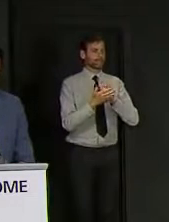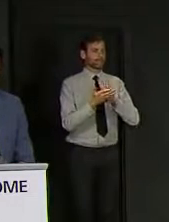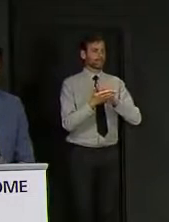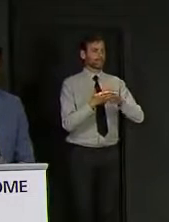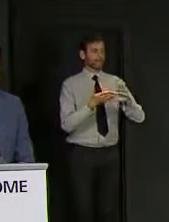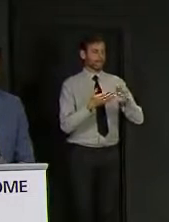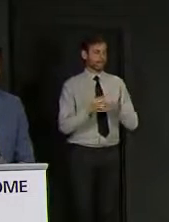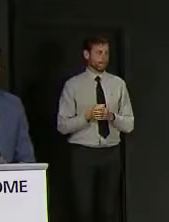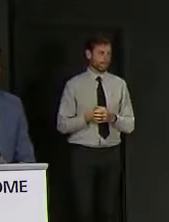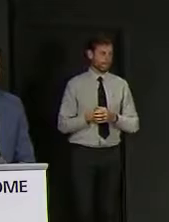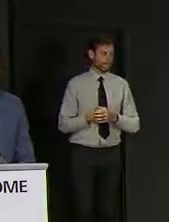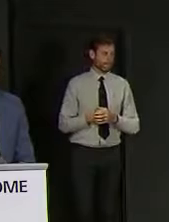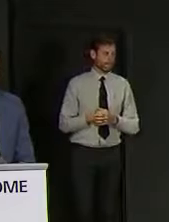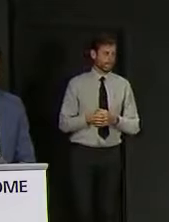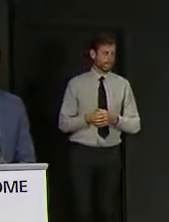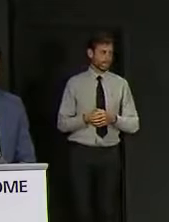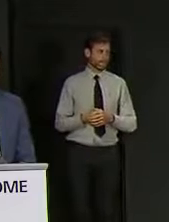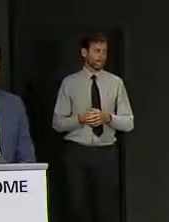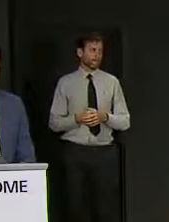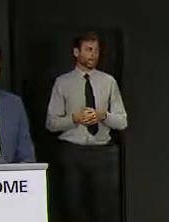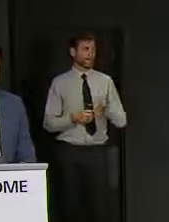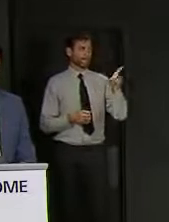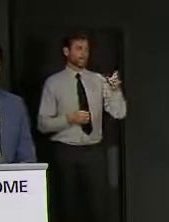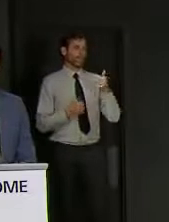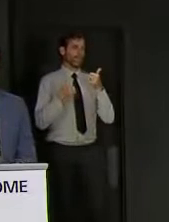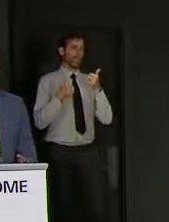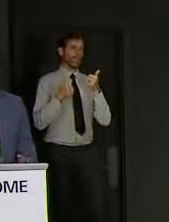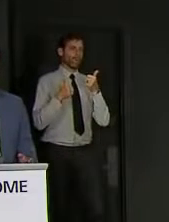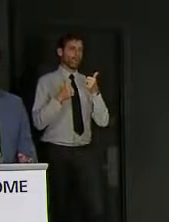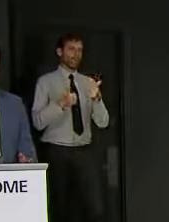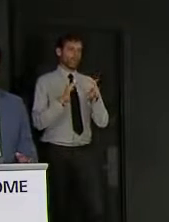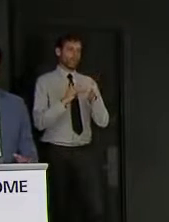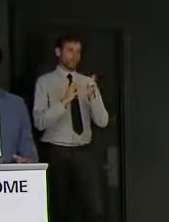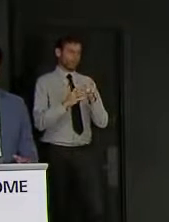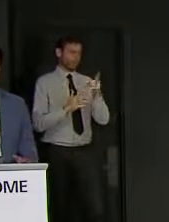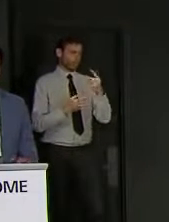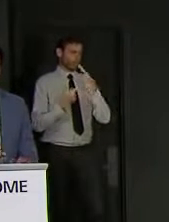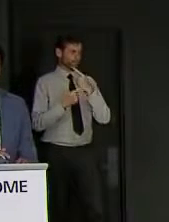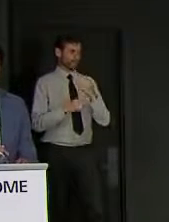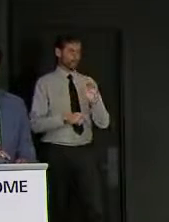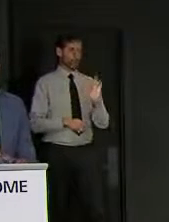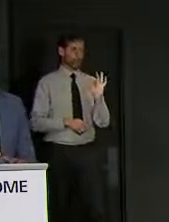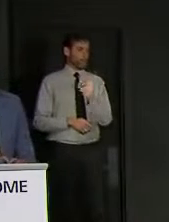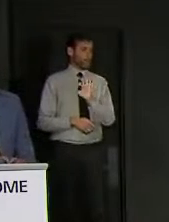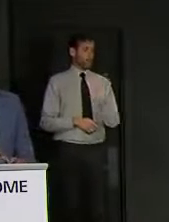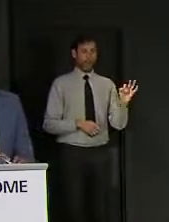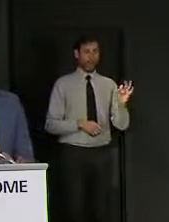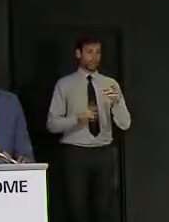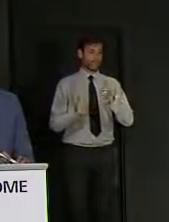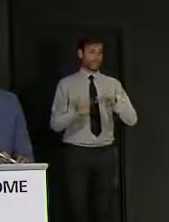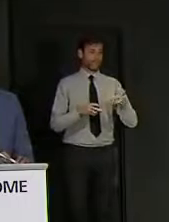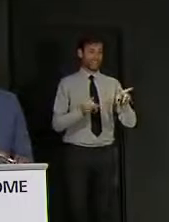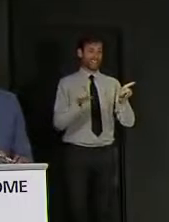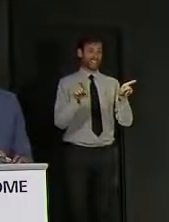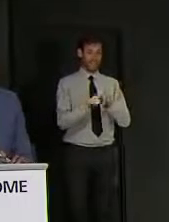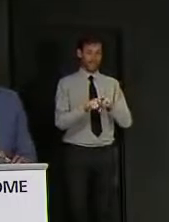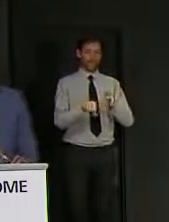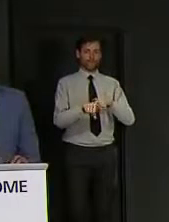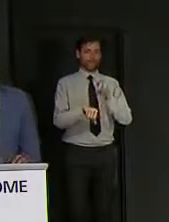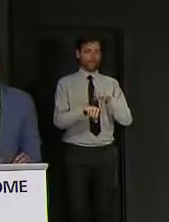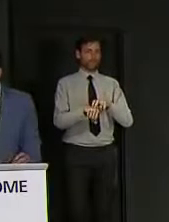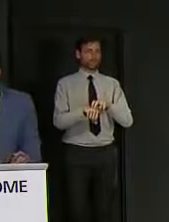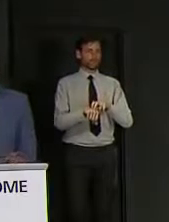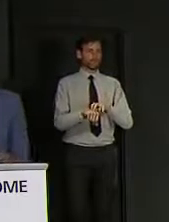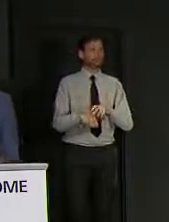Hi, Health Secretary. It's obviously good news today about no deaths here and in Northern Ireland. In Northern Ireland,